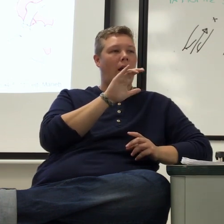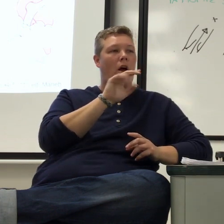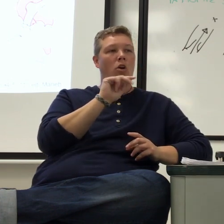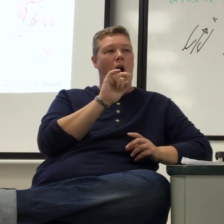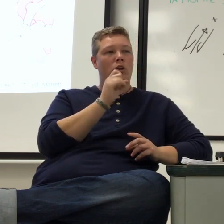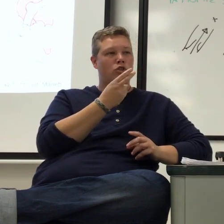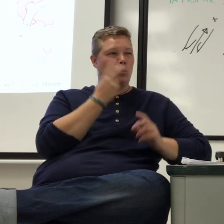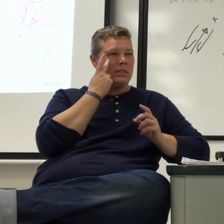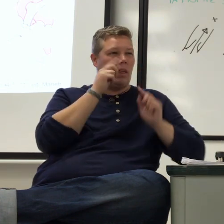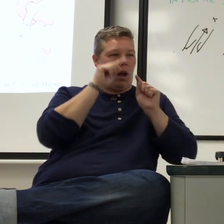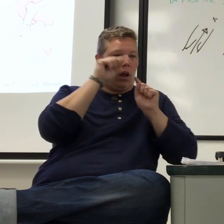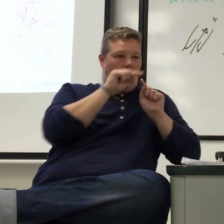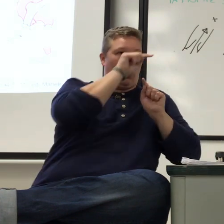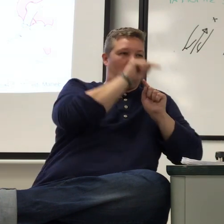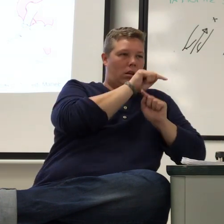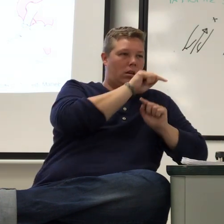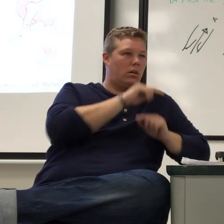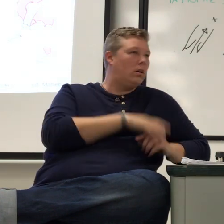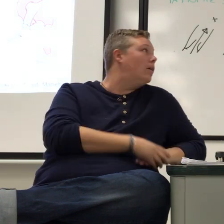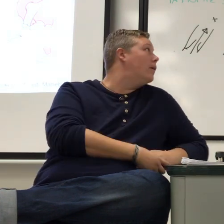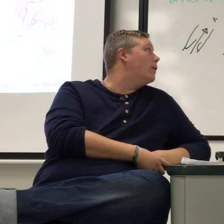That one.